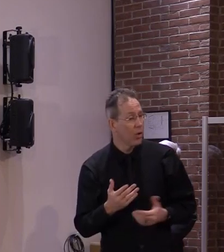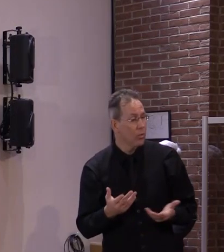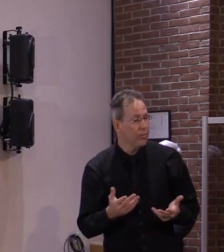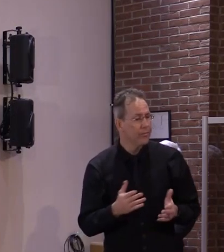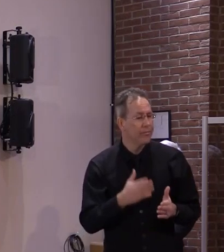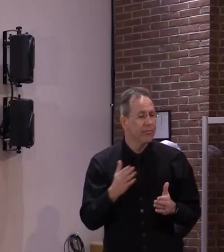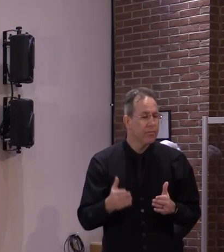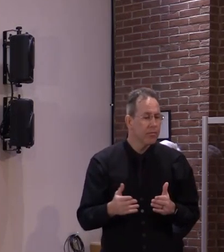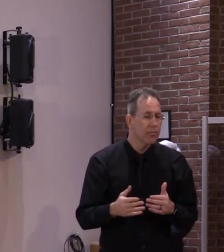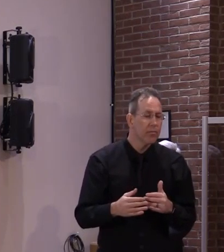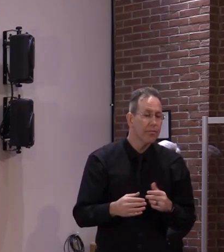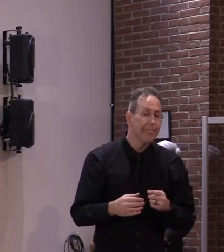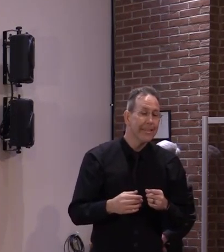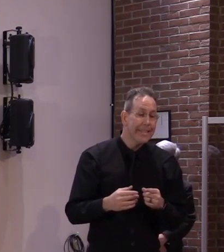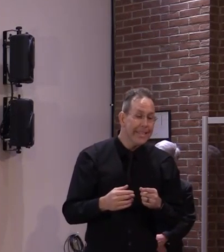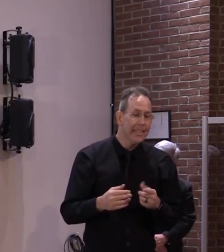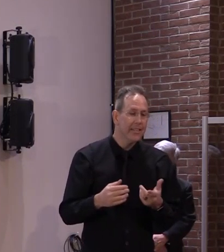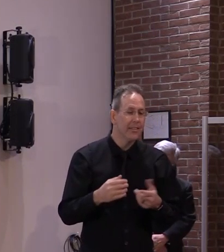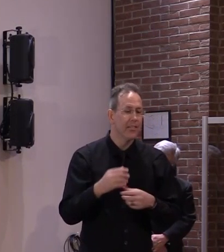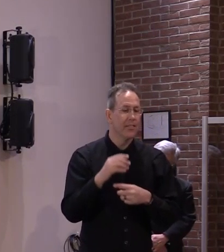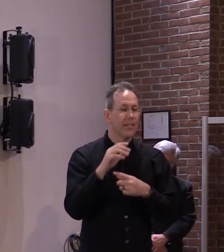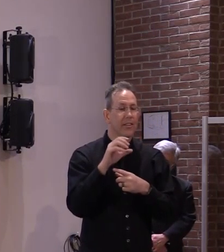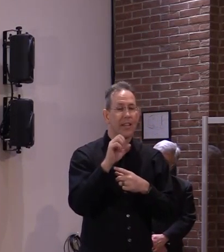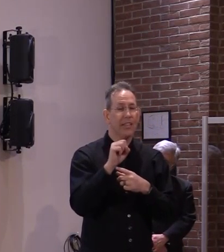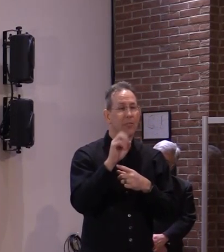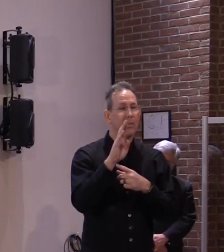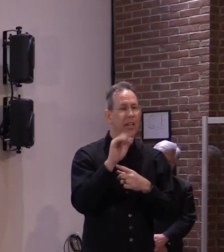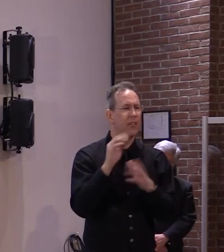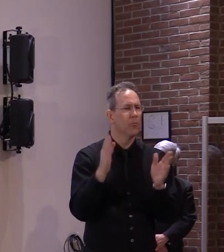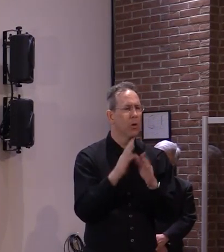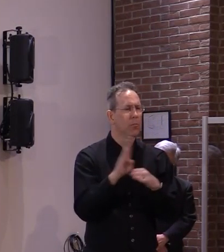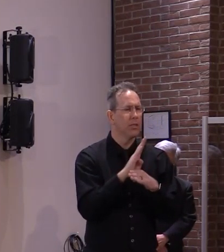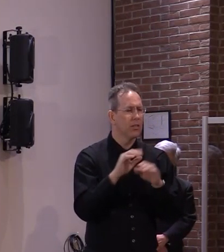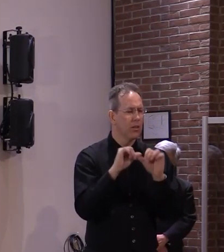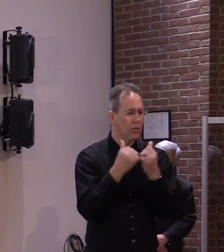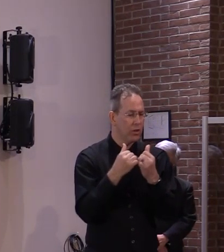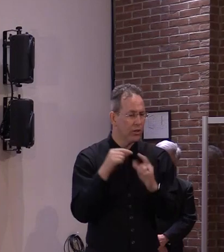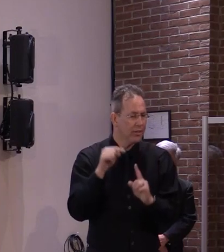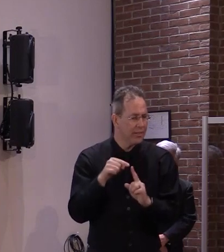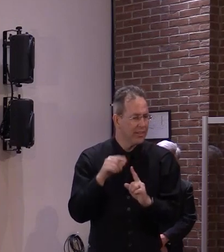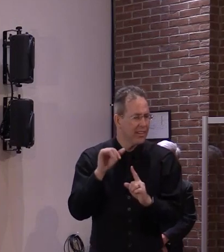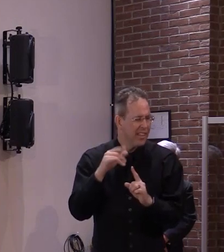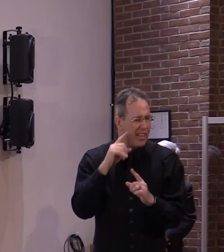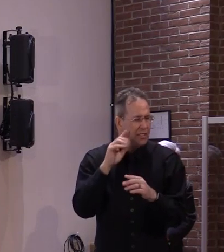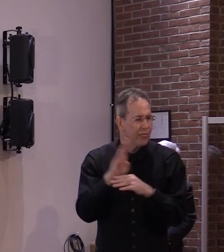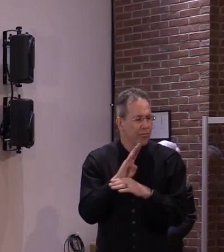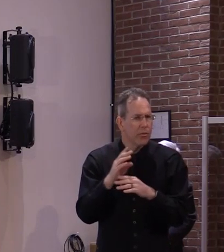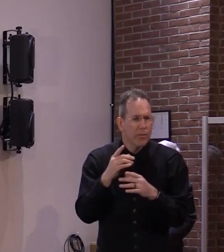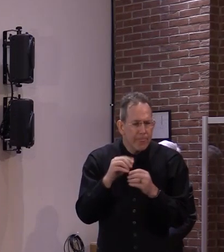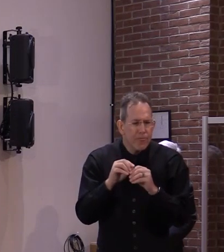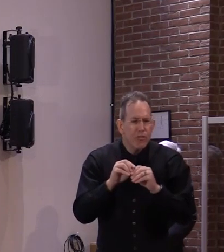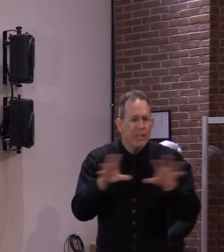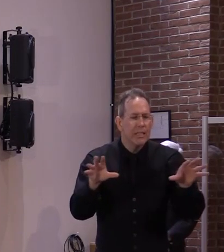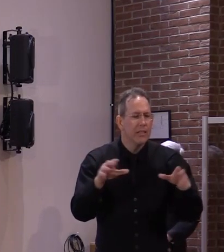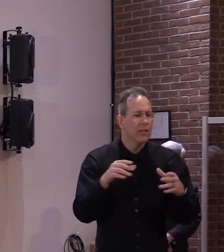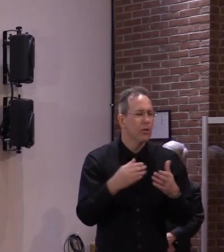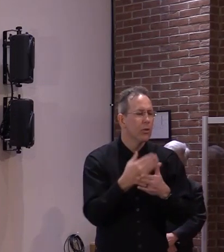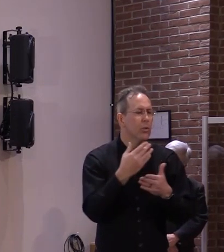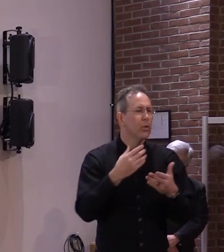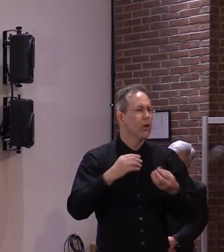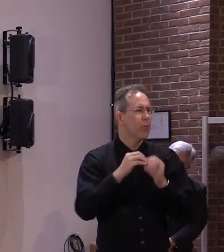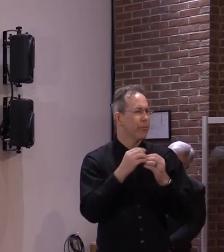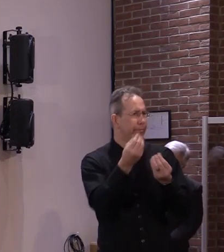The SBA did release an update just a week ago on the new data, and it showed that over 3,500